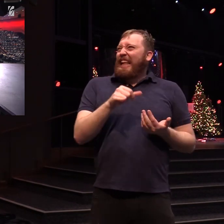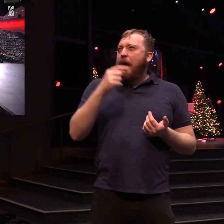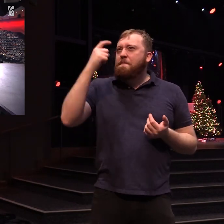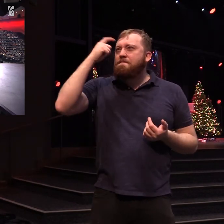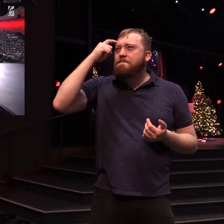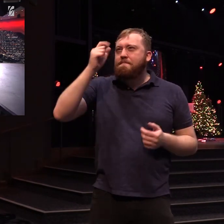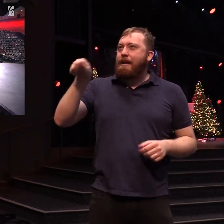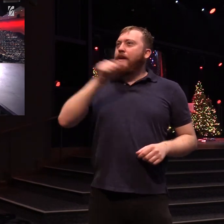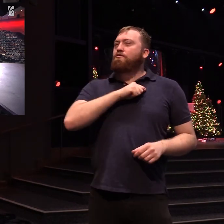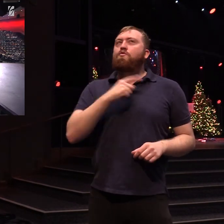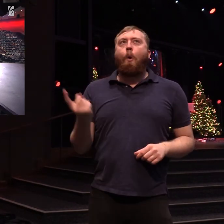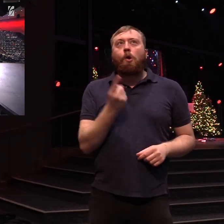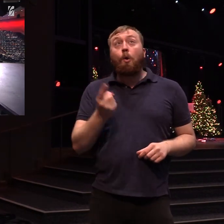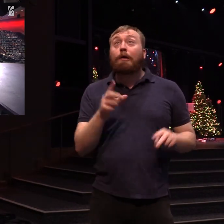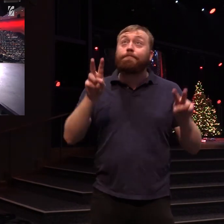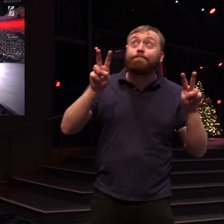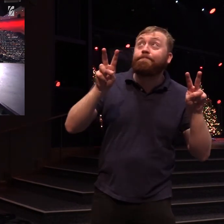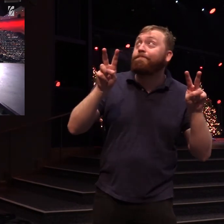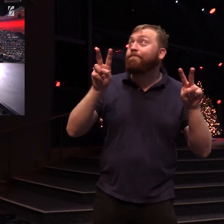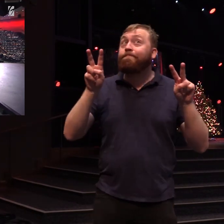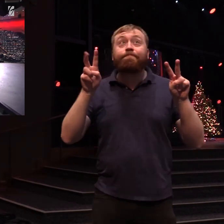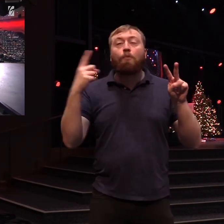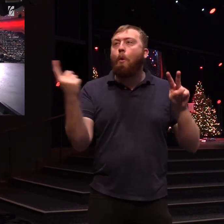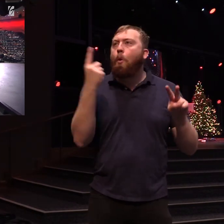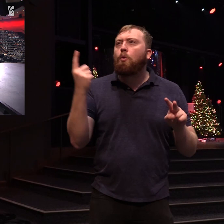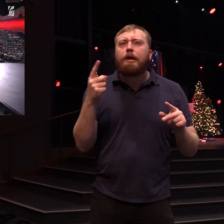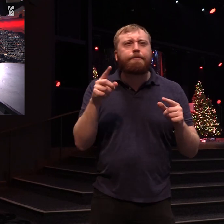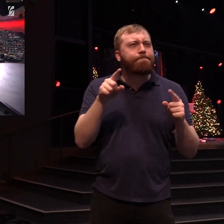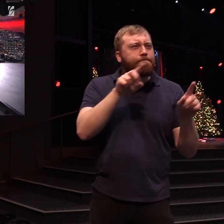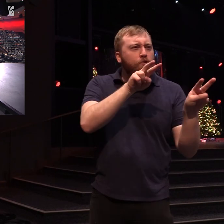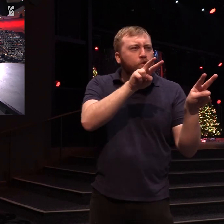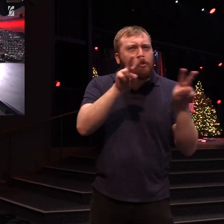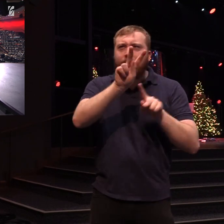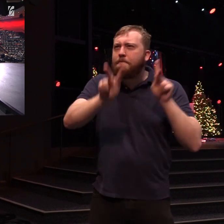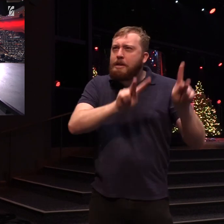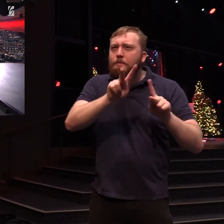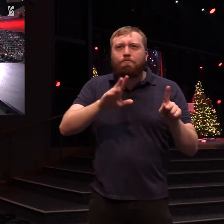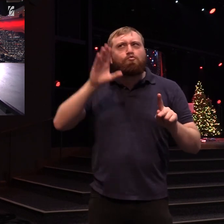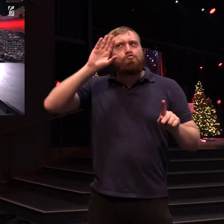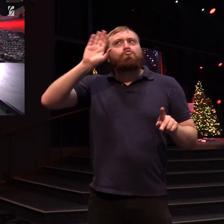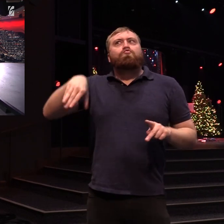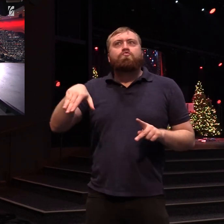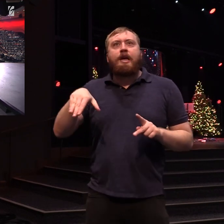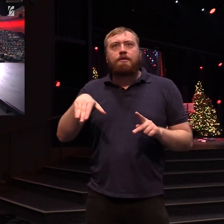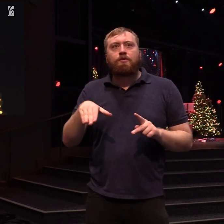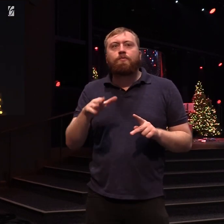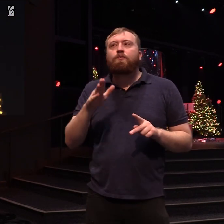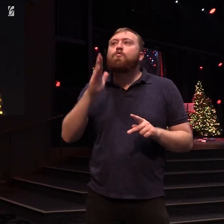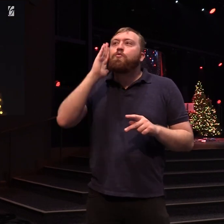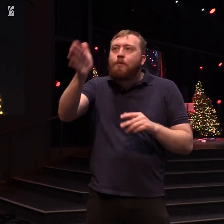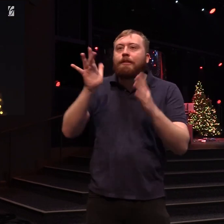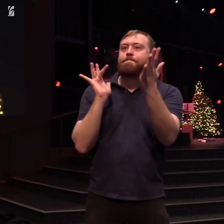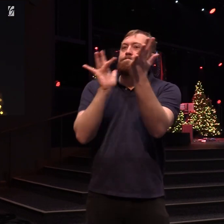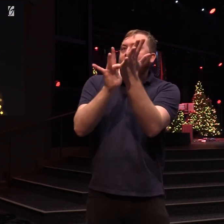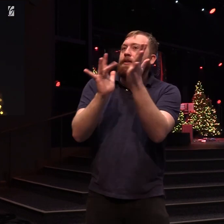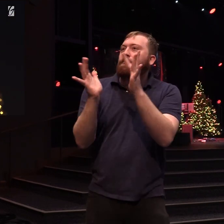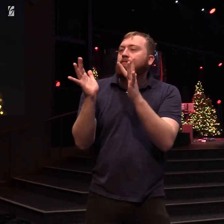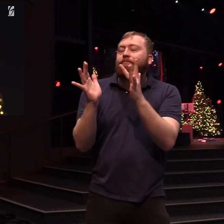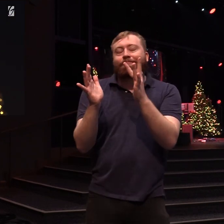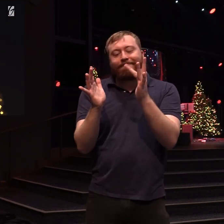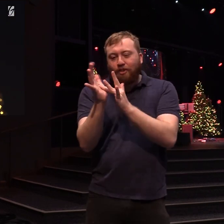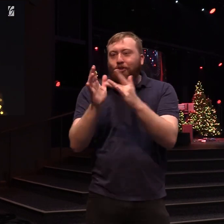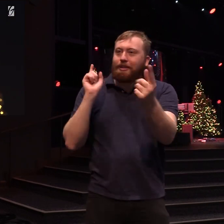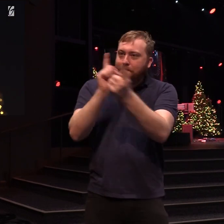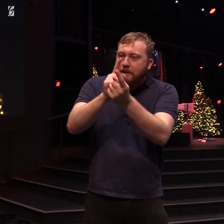looking into the sky or looking into faces. He knew that Christ would come in his day, and he was